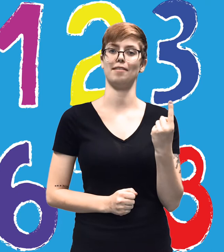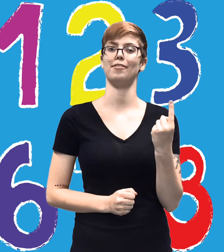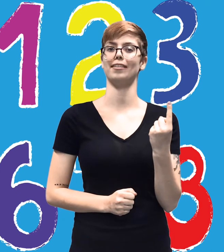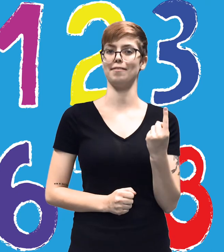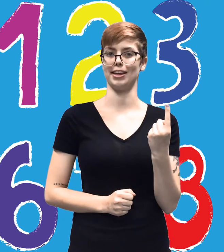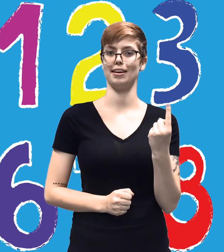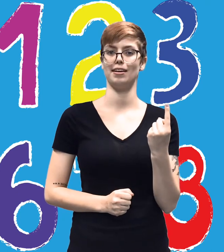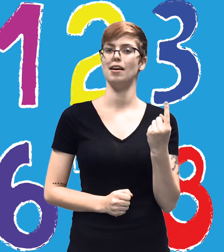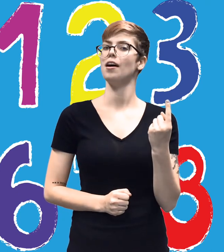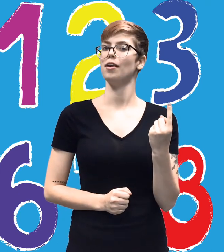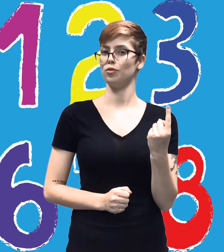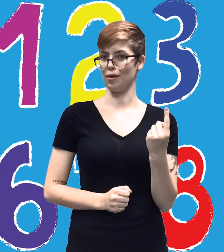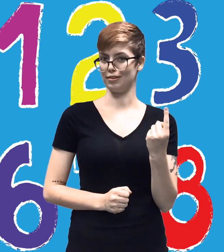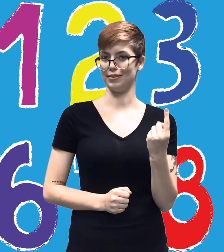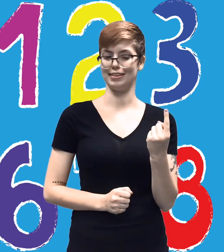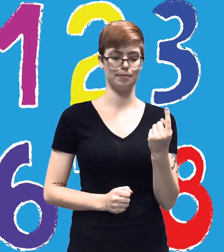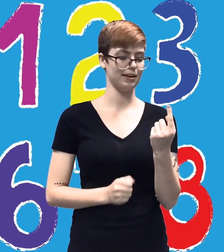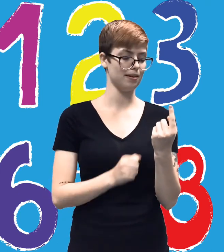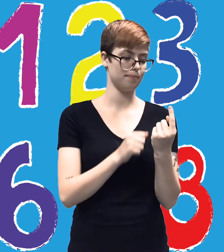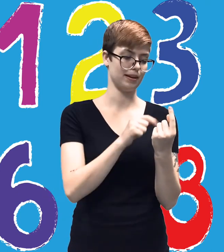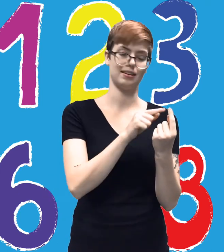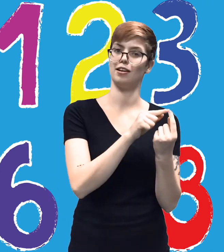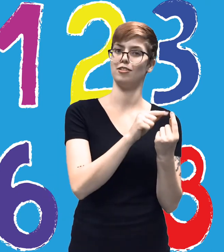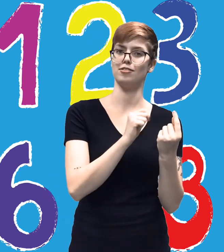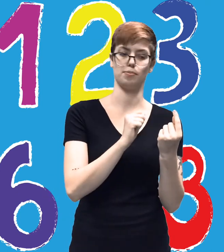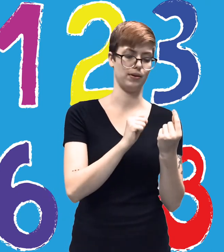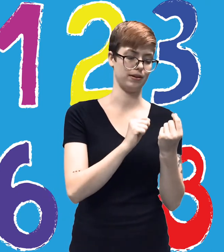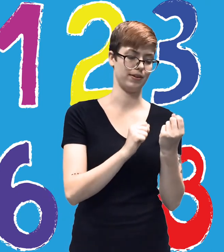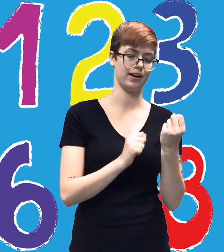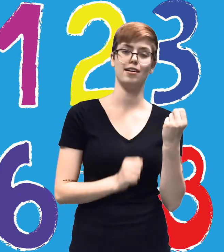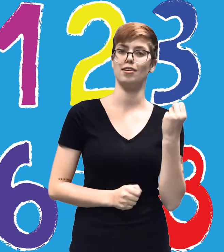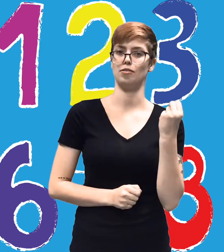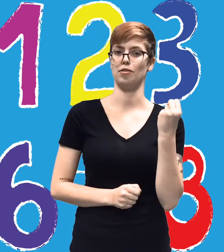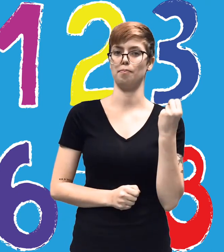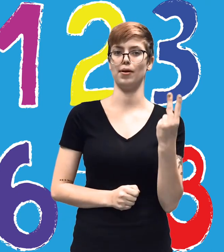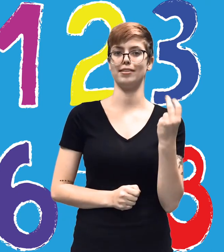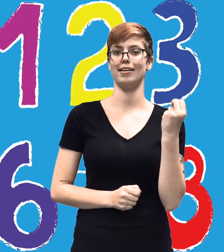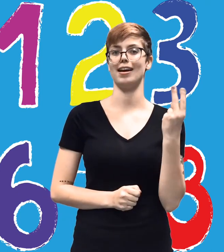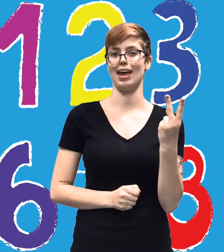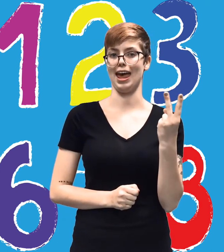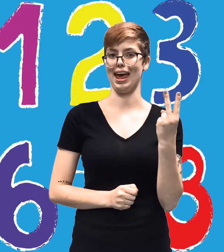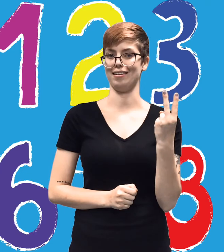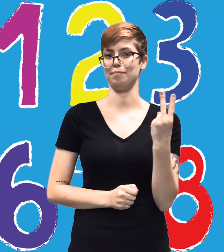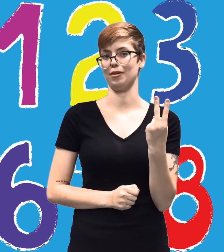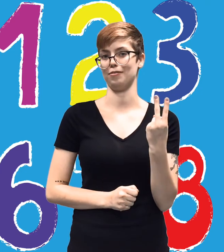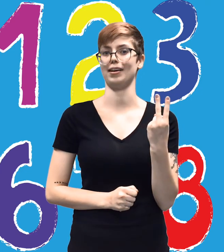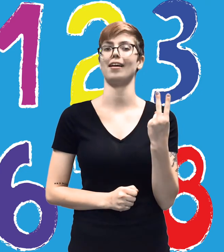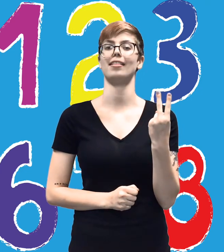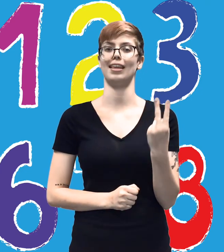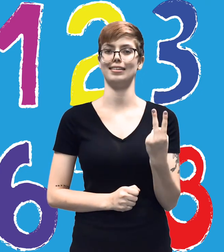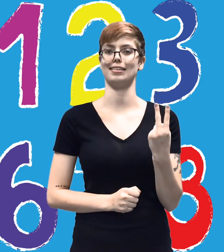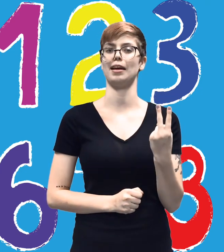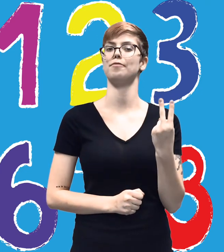for 11. 12 is very similar, but instead of just your pointer finger, you do your pointer and your middle finger. That's a sign for